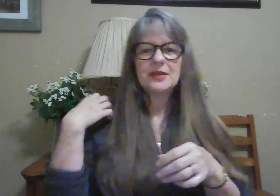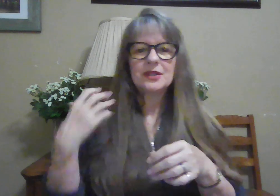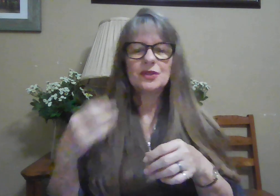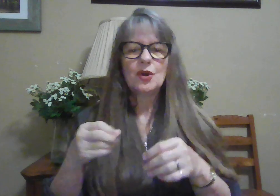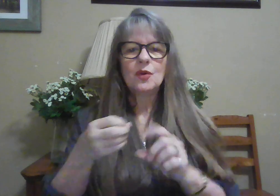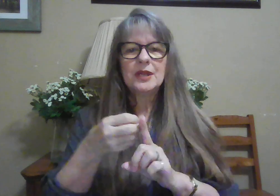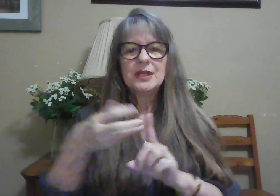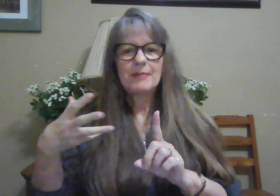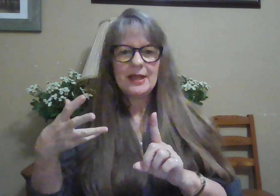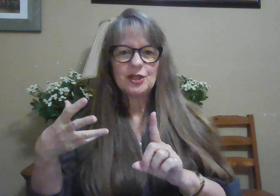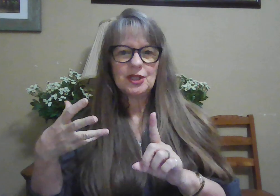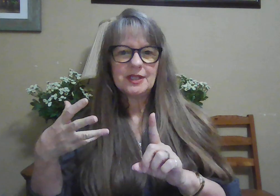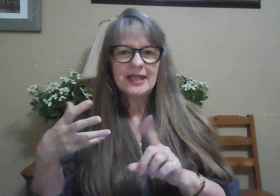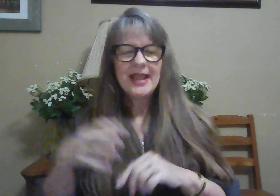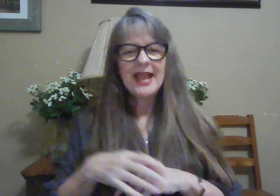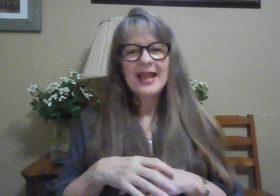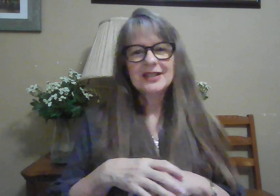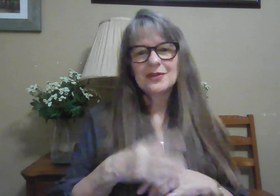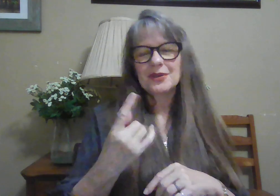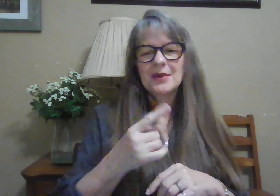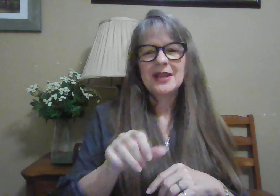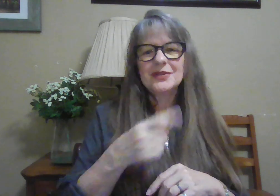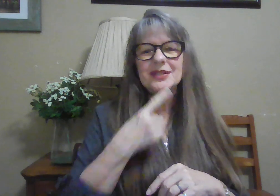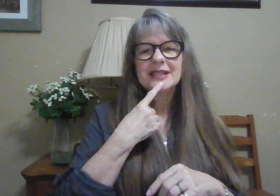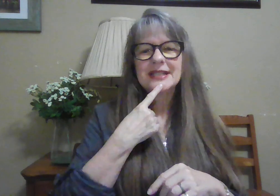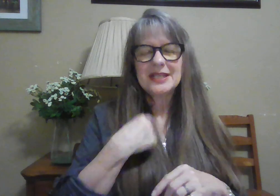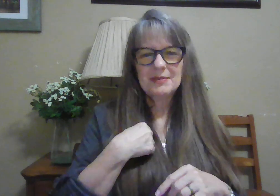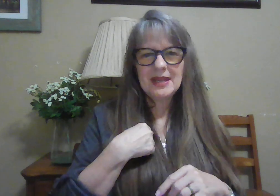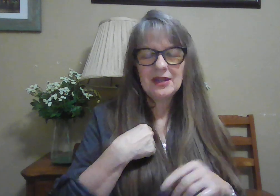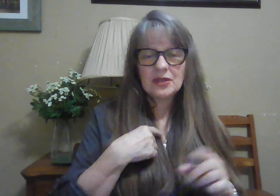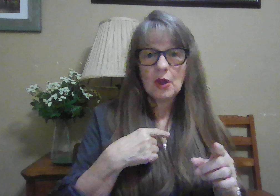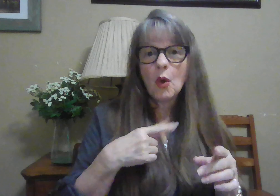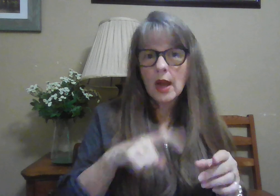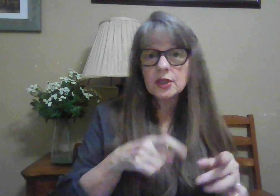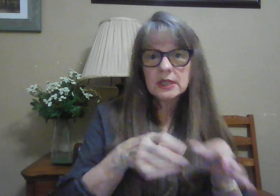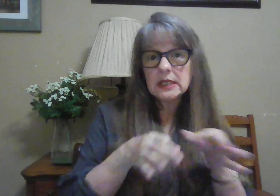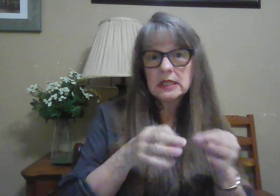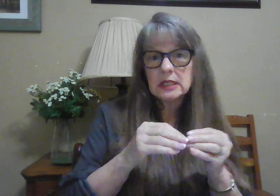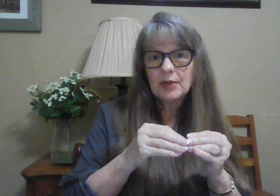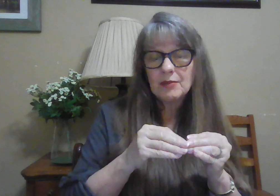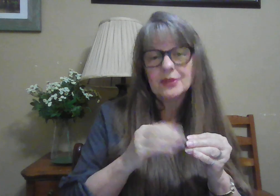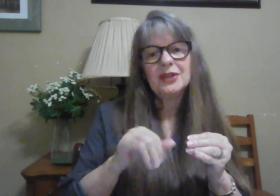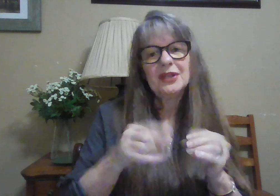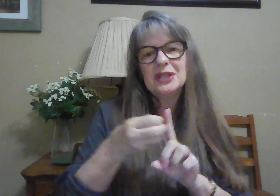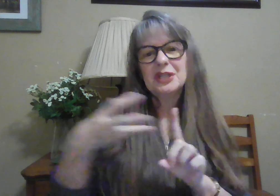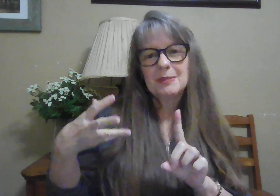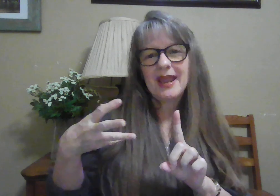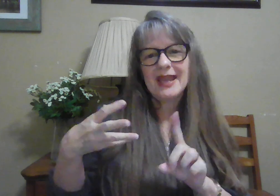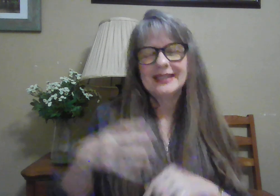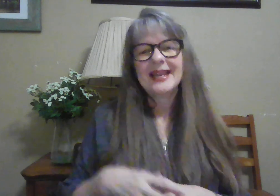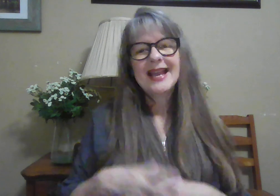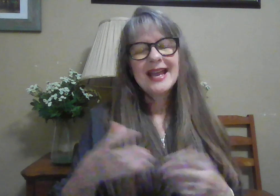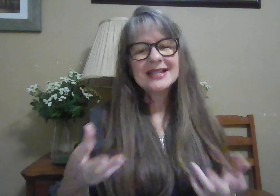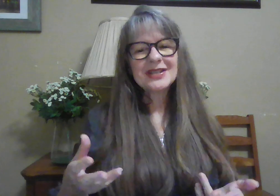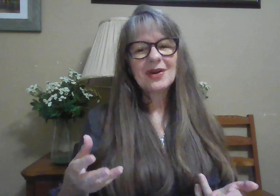says no, expansion. And so someone else said to me, oh, I just need to explain more, so you need to expand. And so